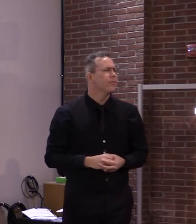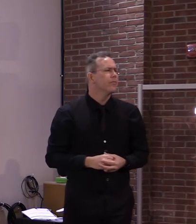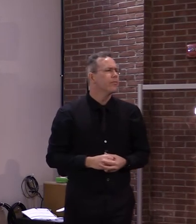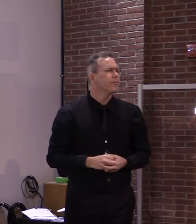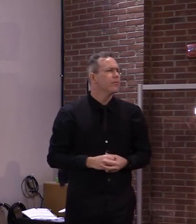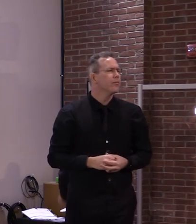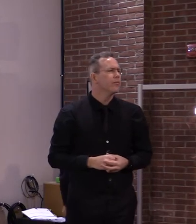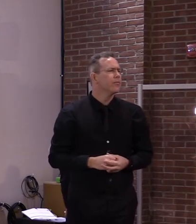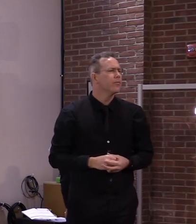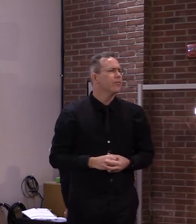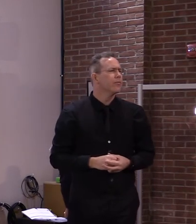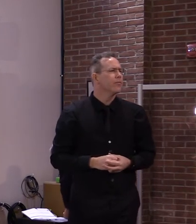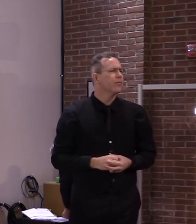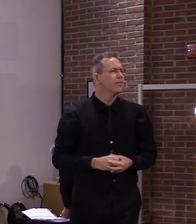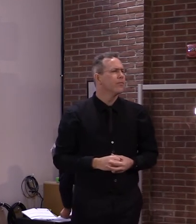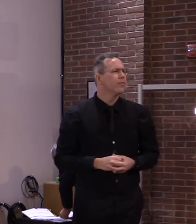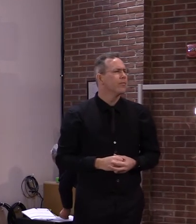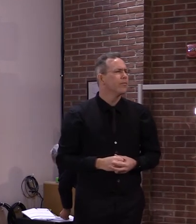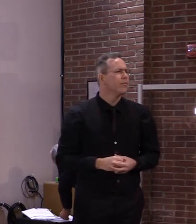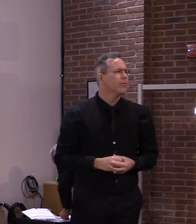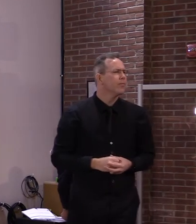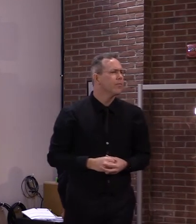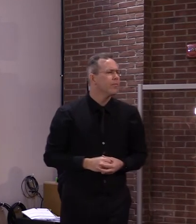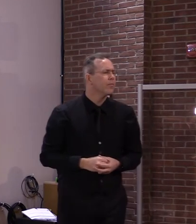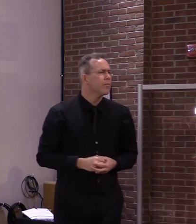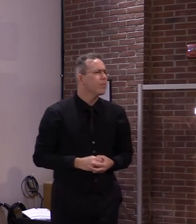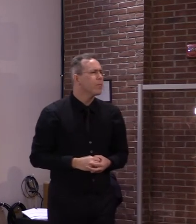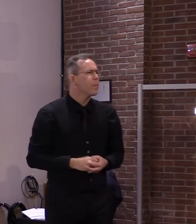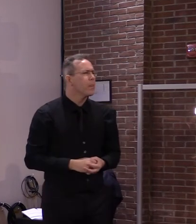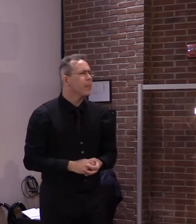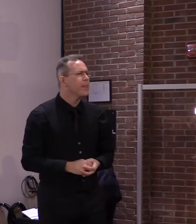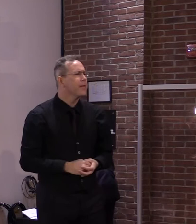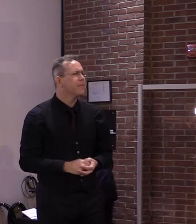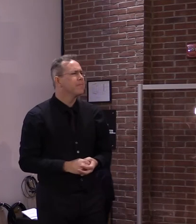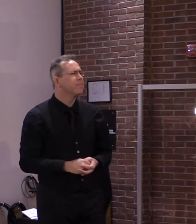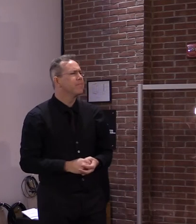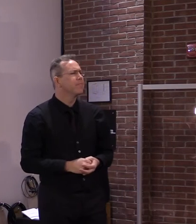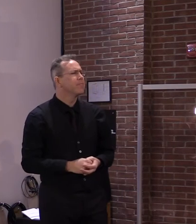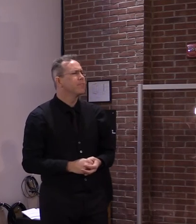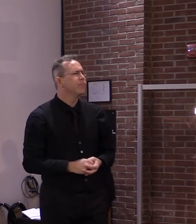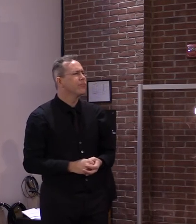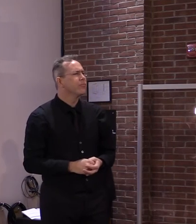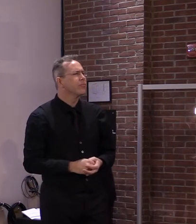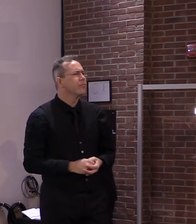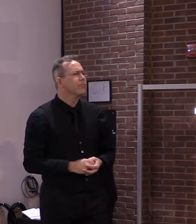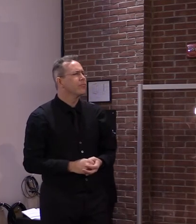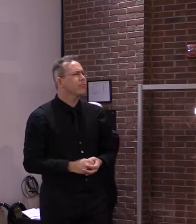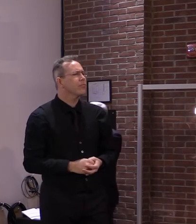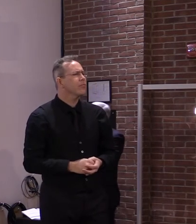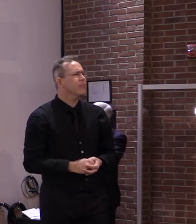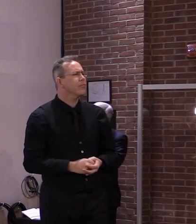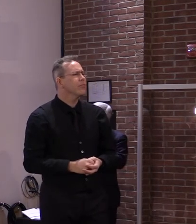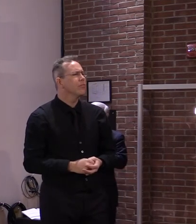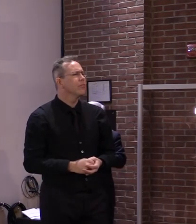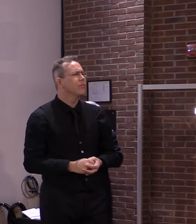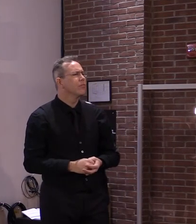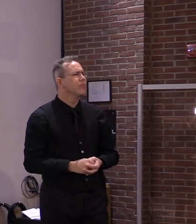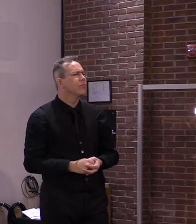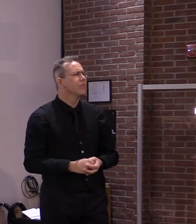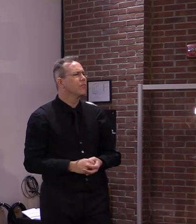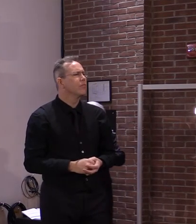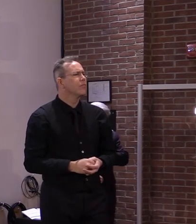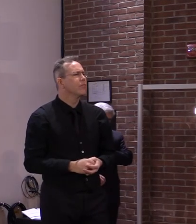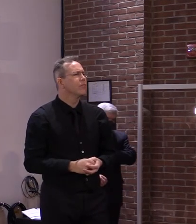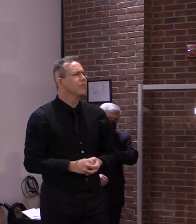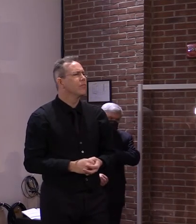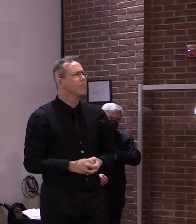and others similarly situated by blocking high school juniors and seniors from enrolling in classes at uvm and